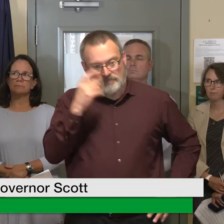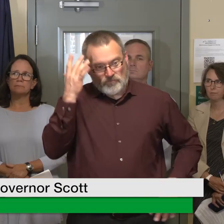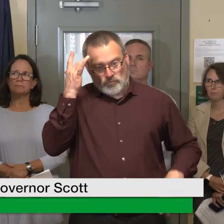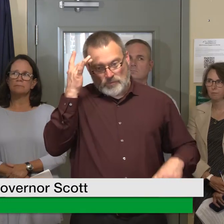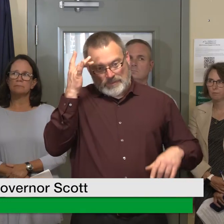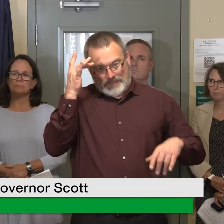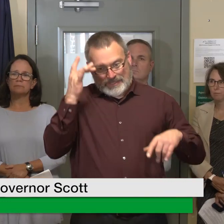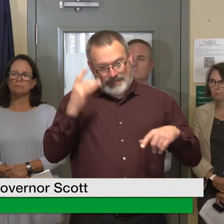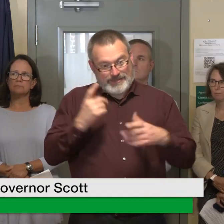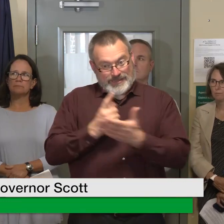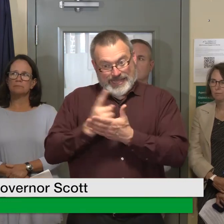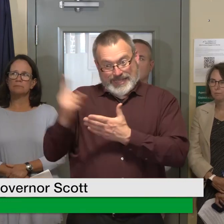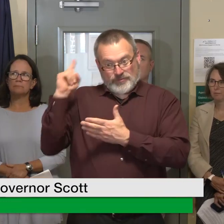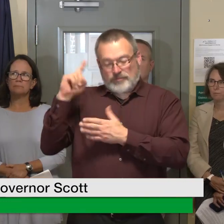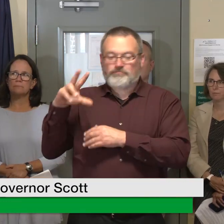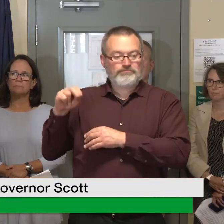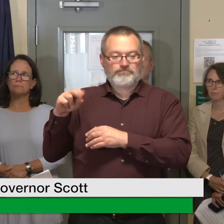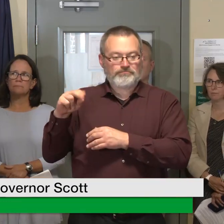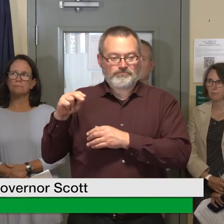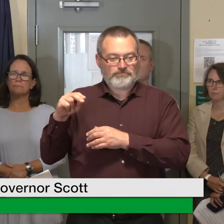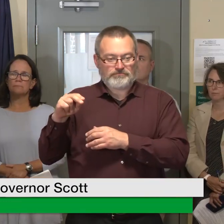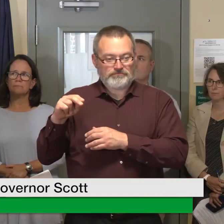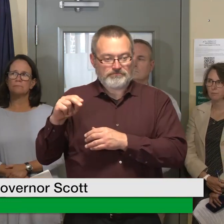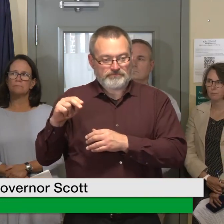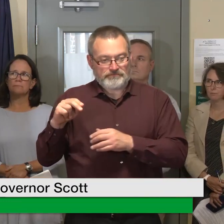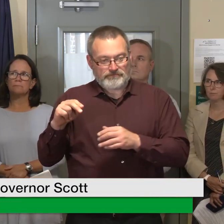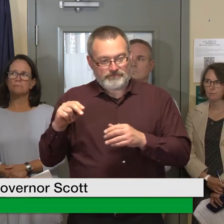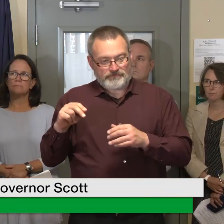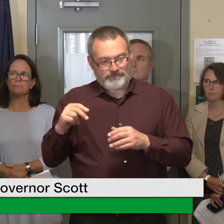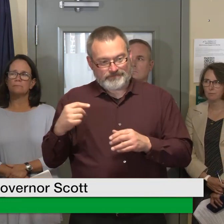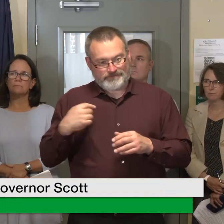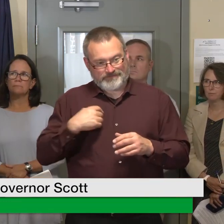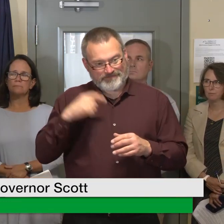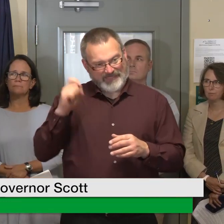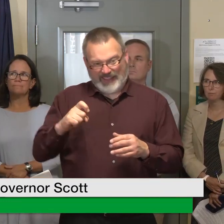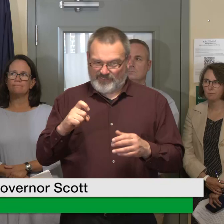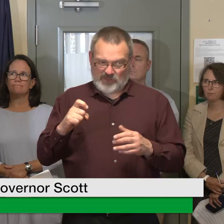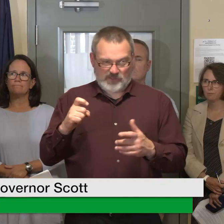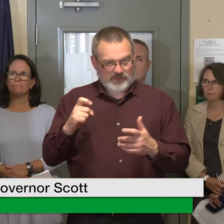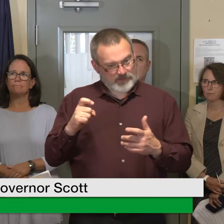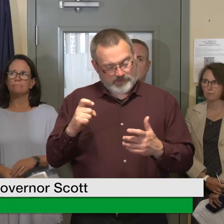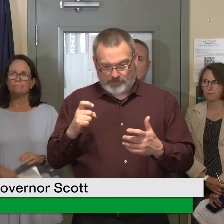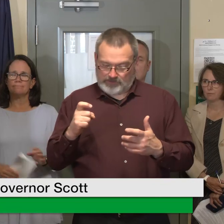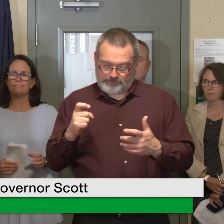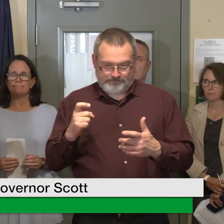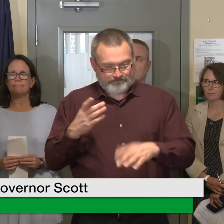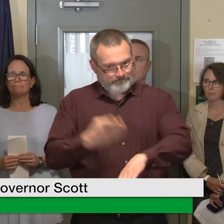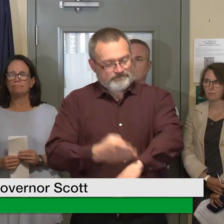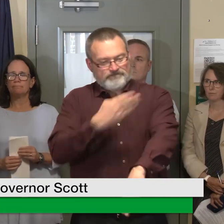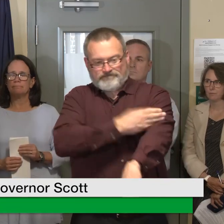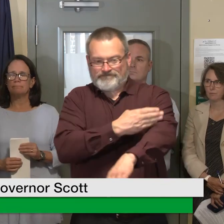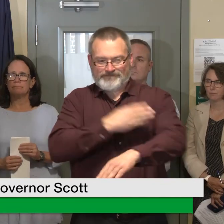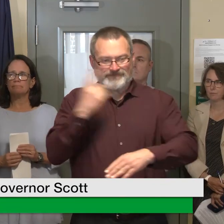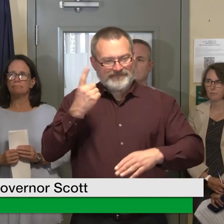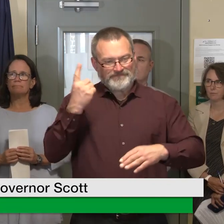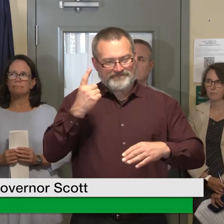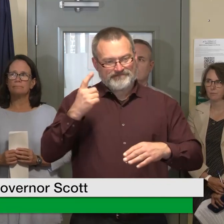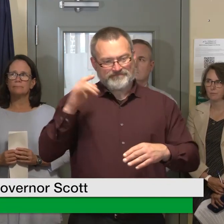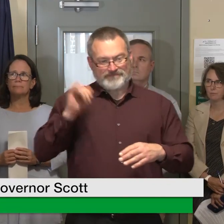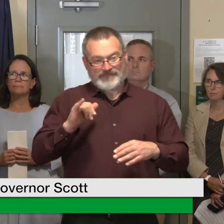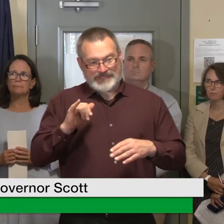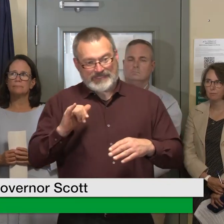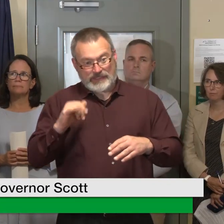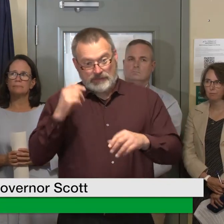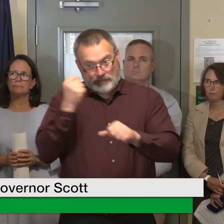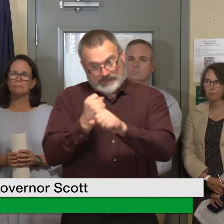but I will tell you that we have to do something more permanent as a result of last summer's storm. But the monitoring